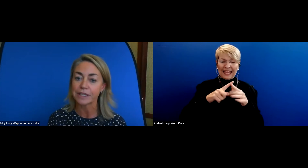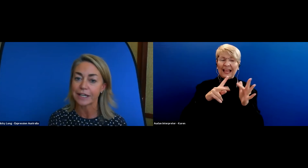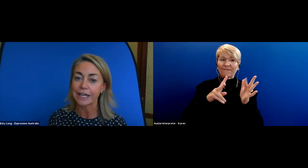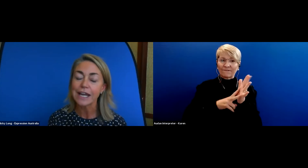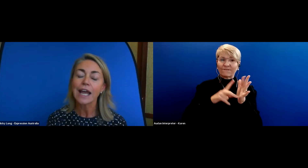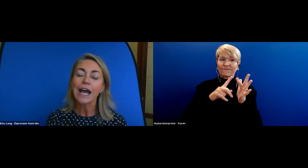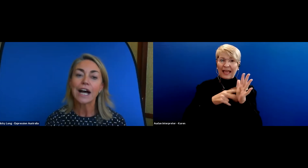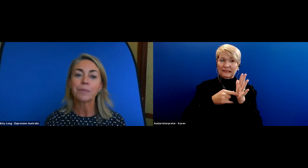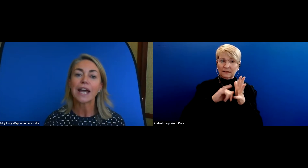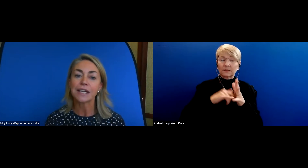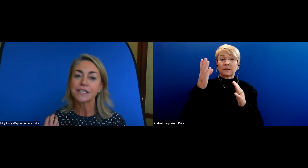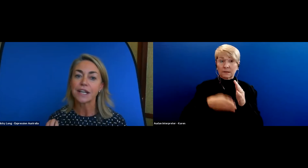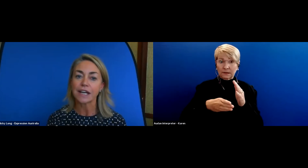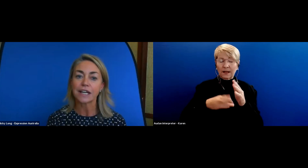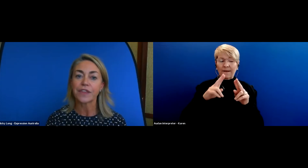expression.com.au/events/family day.